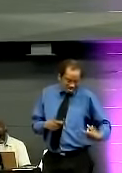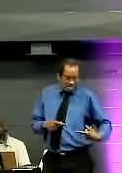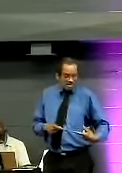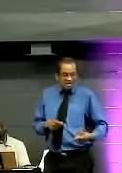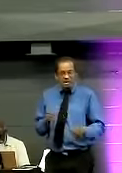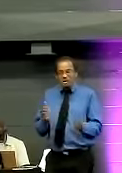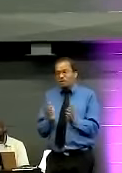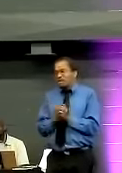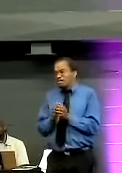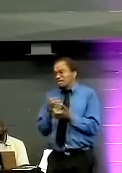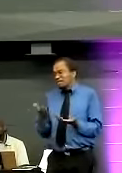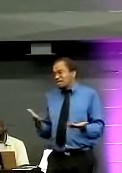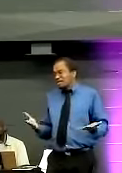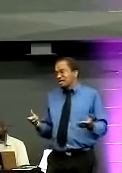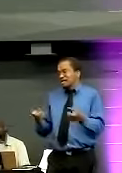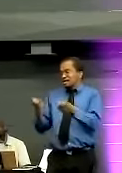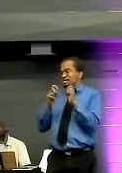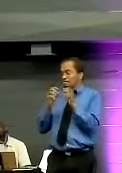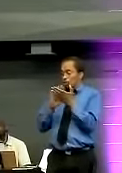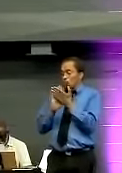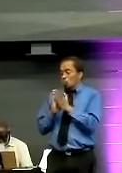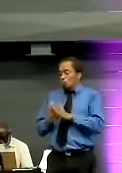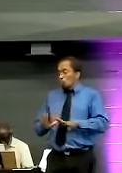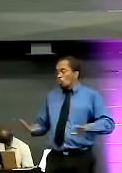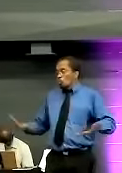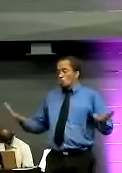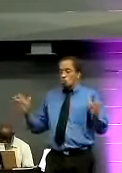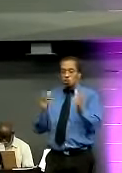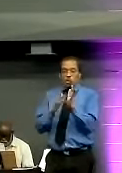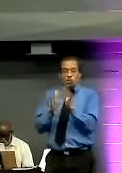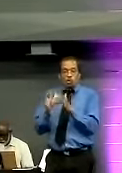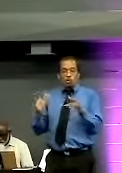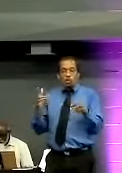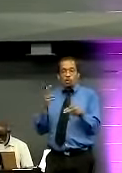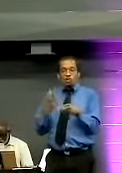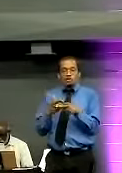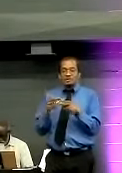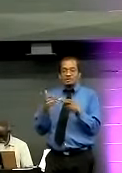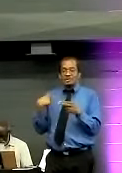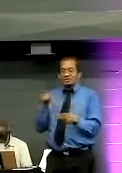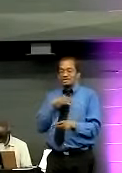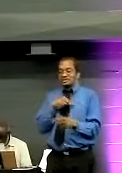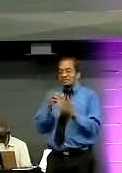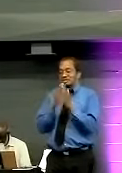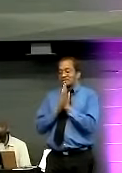with whatever they're wrestling with, give them peace. In Jesus' name we pray. Amen.